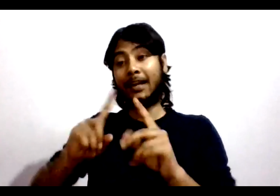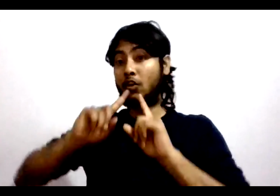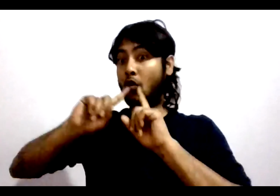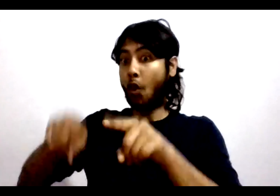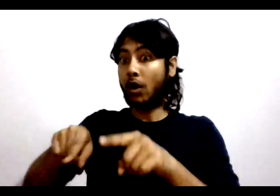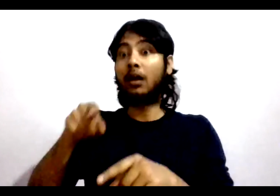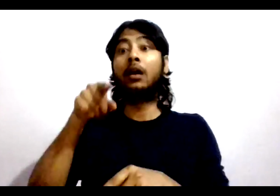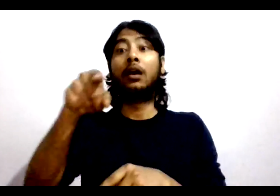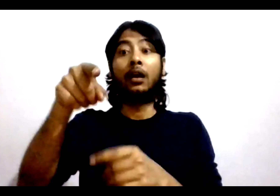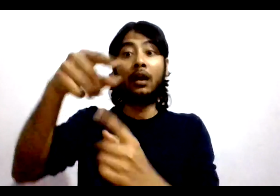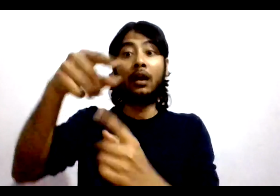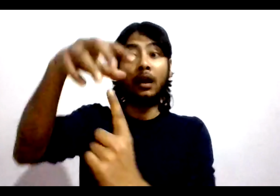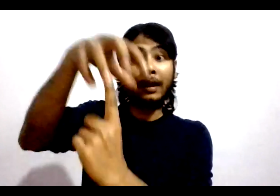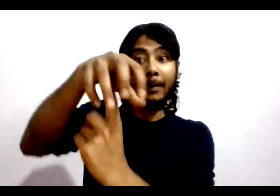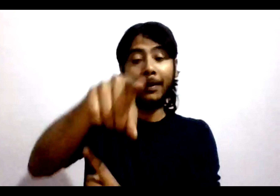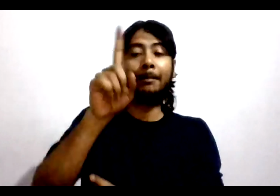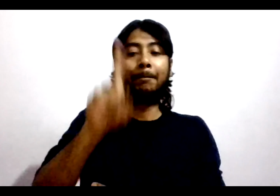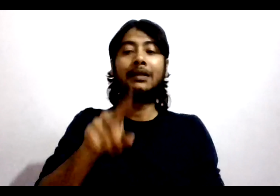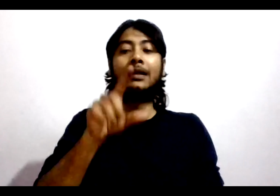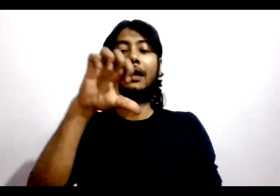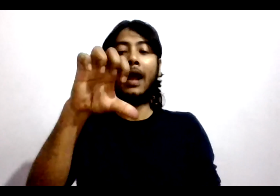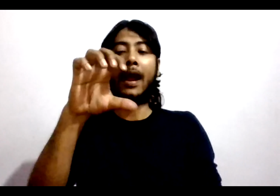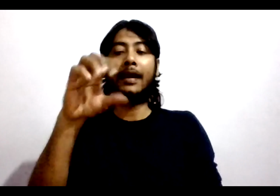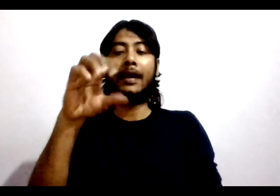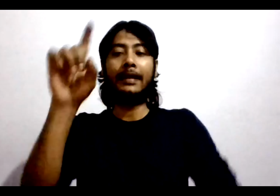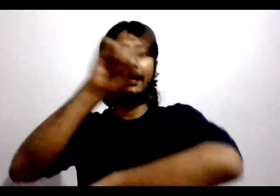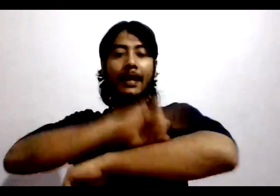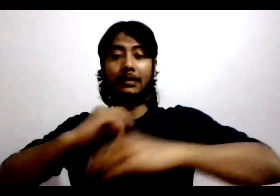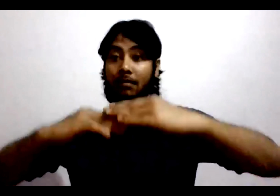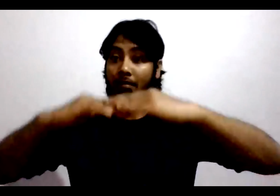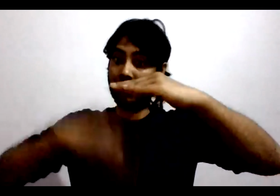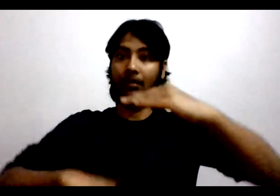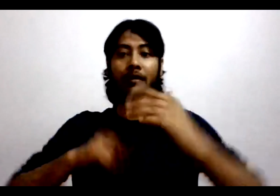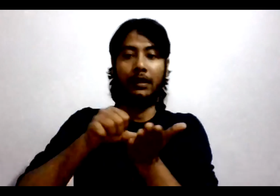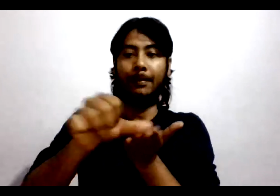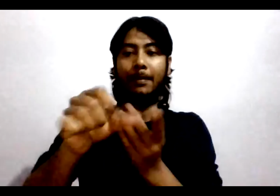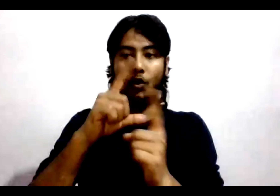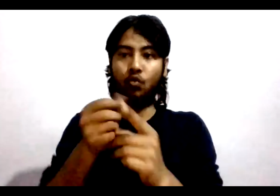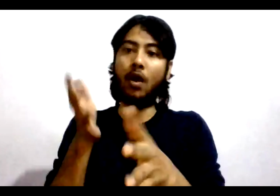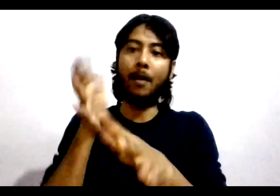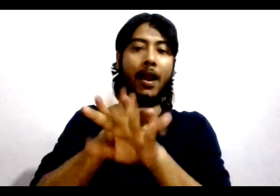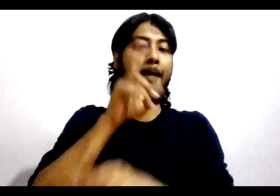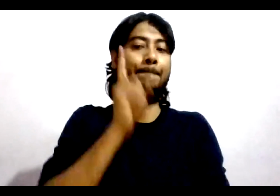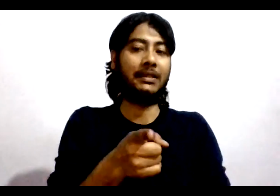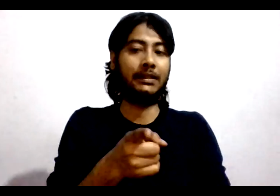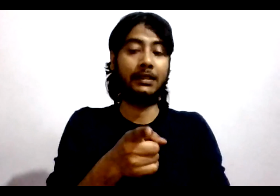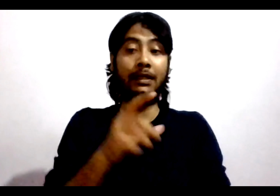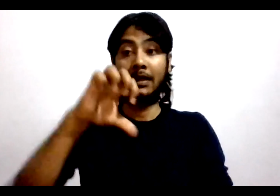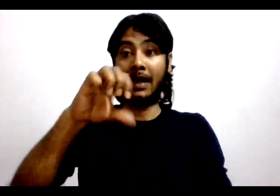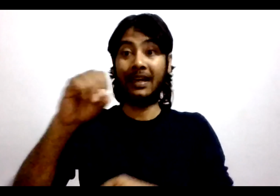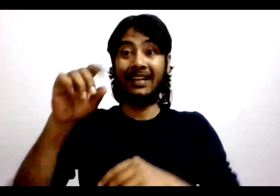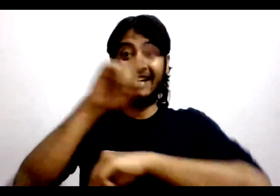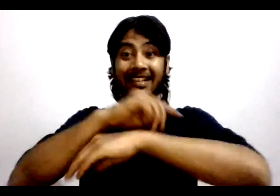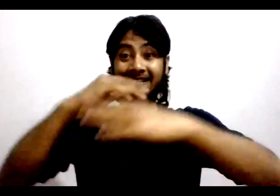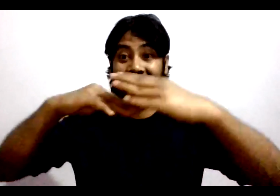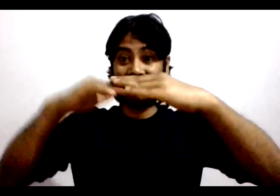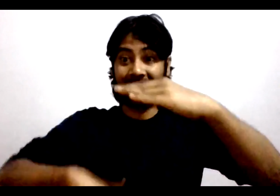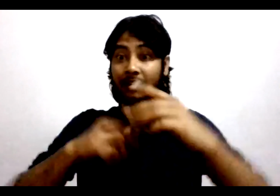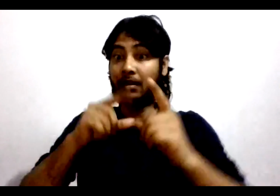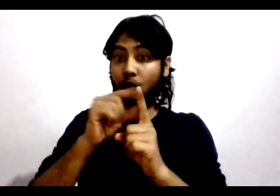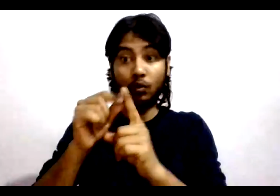they need to provide a reason why they are not able to do so. Then probably the person who has